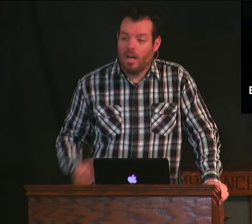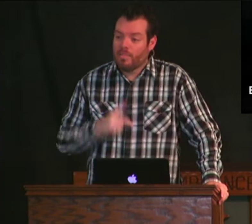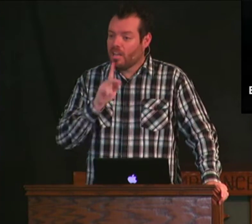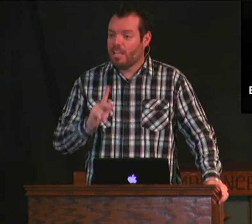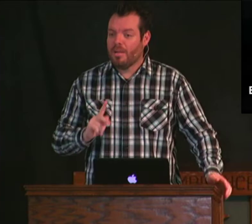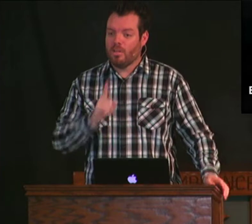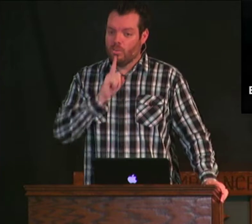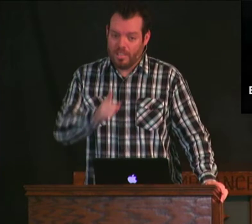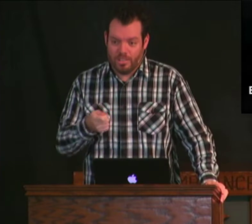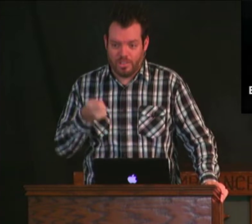not talking about the real sword,